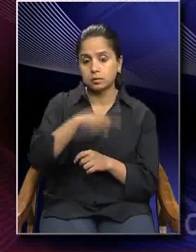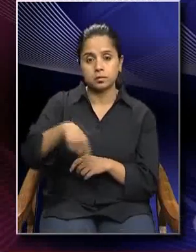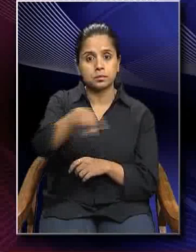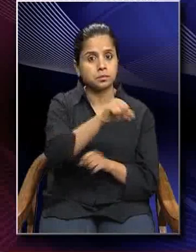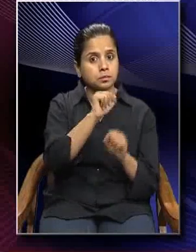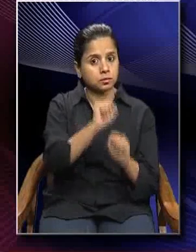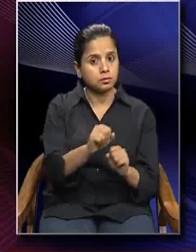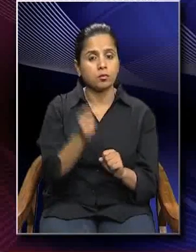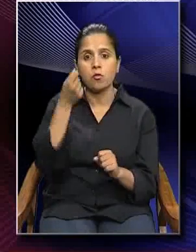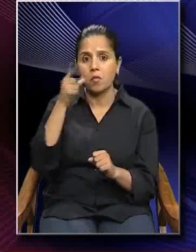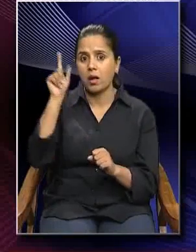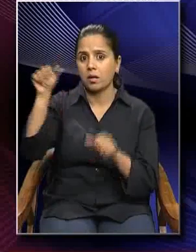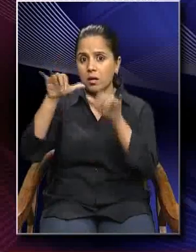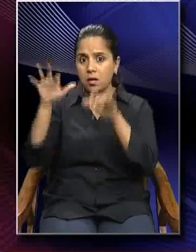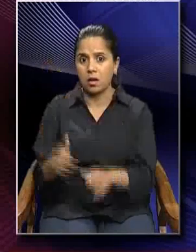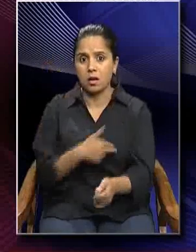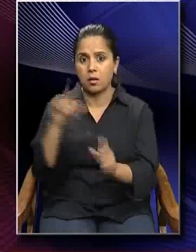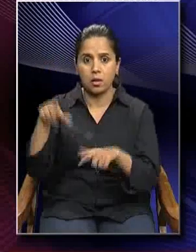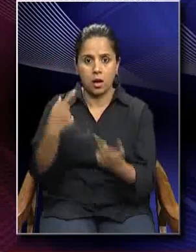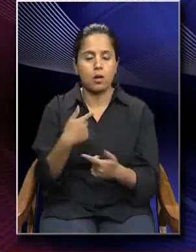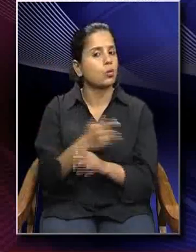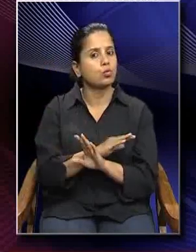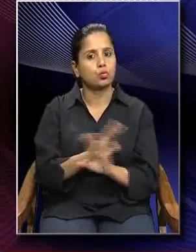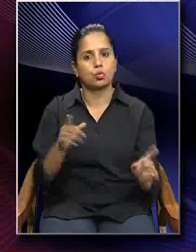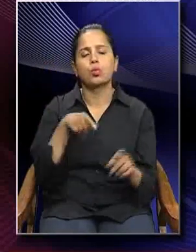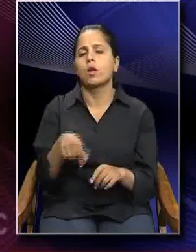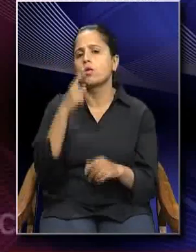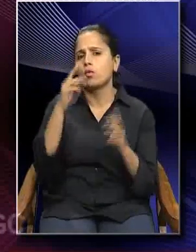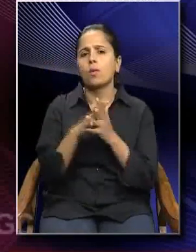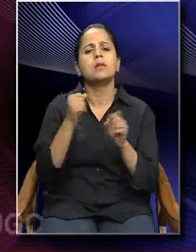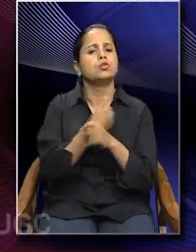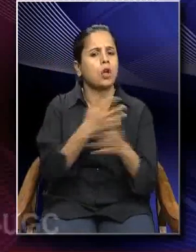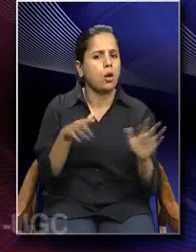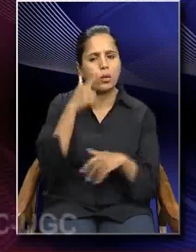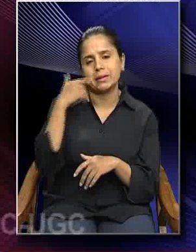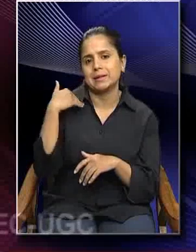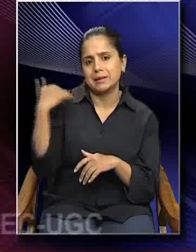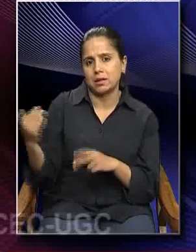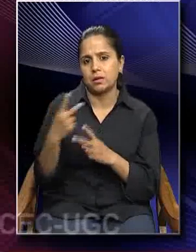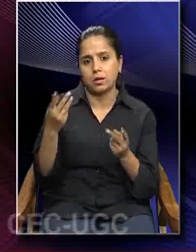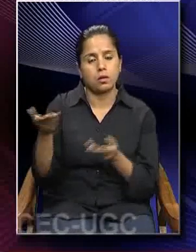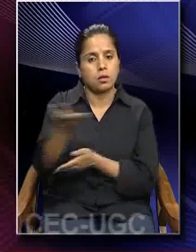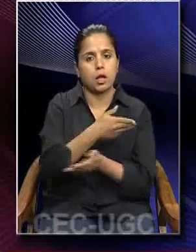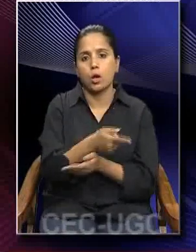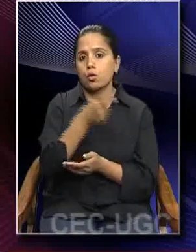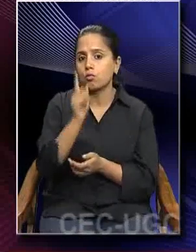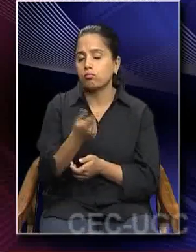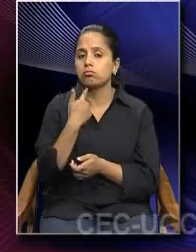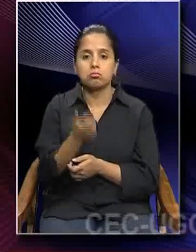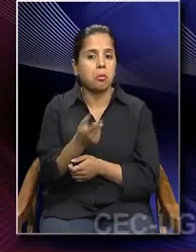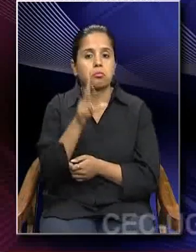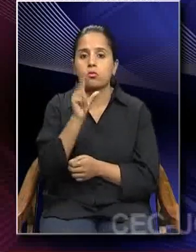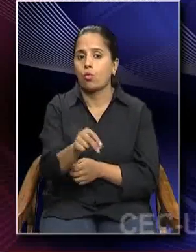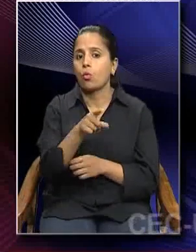Nirindriya Adayadha, that is, women in general and sister in particular are not entitled to